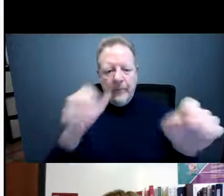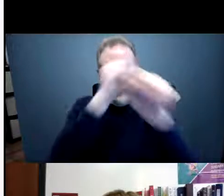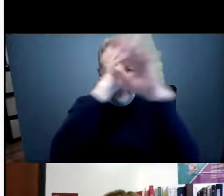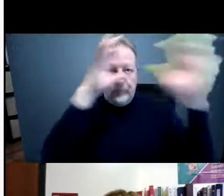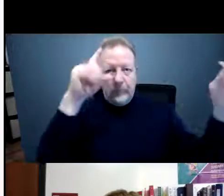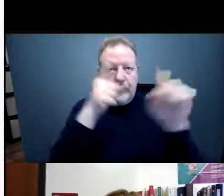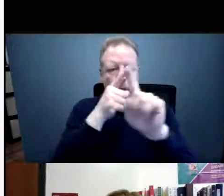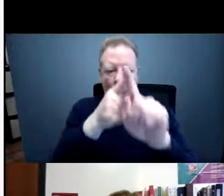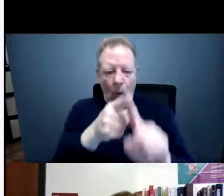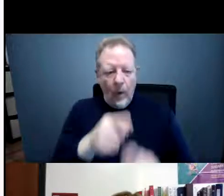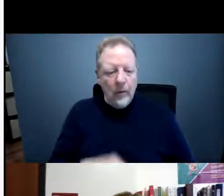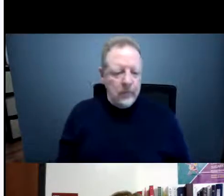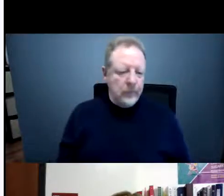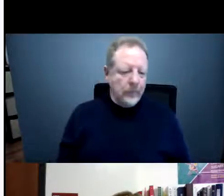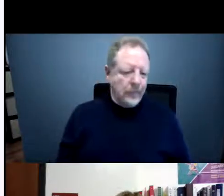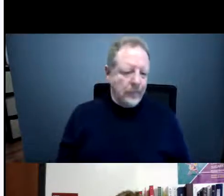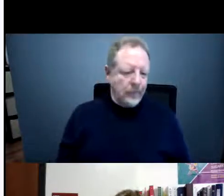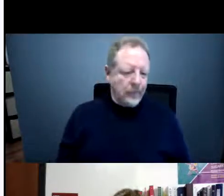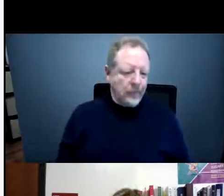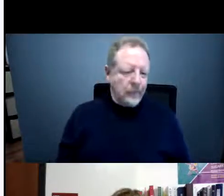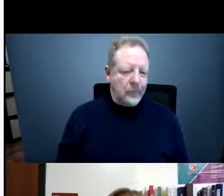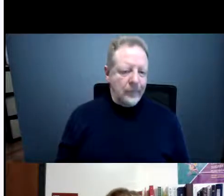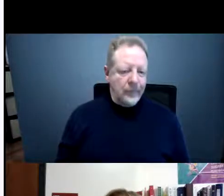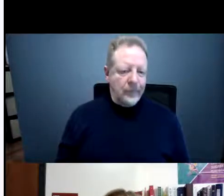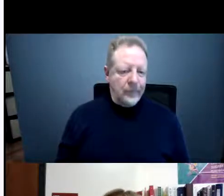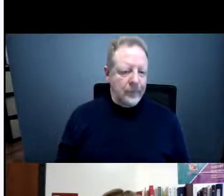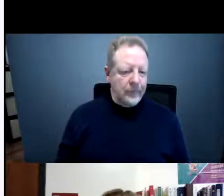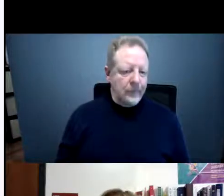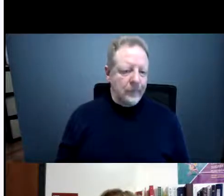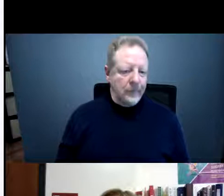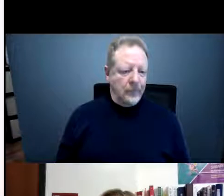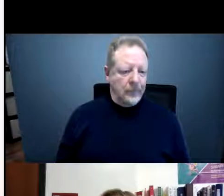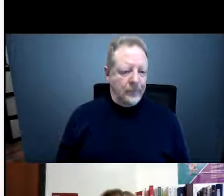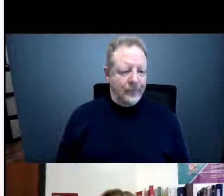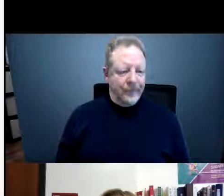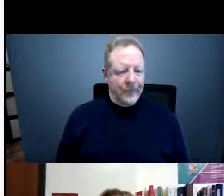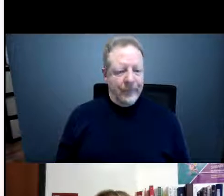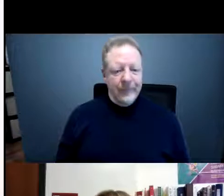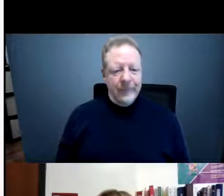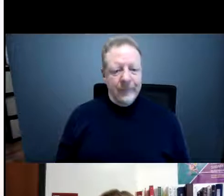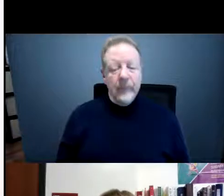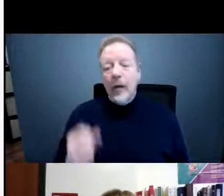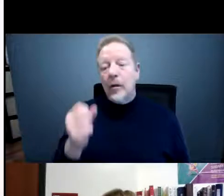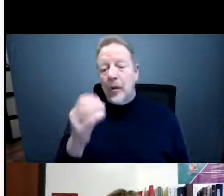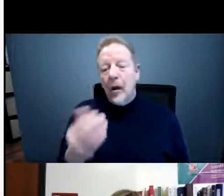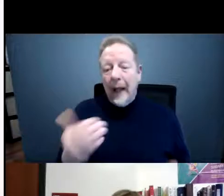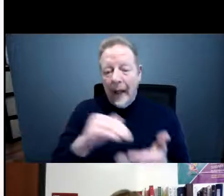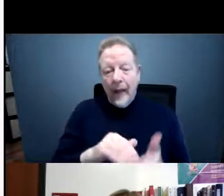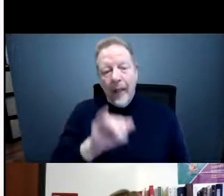Okay. And so, again, that it was just